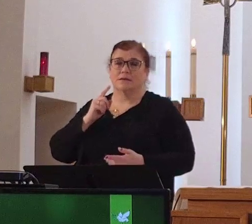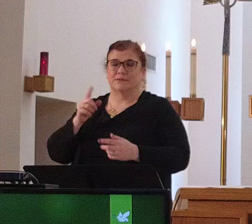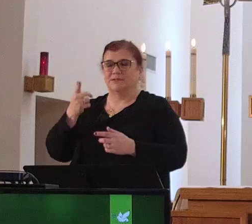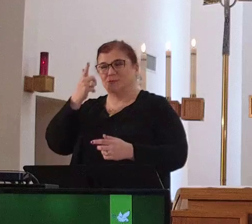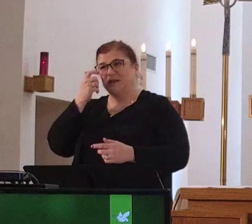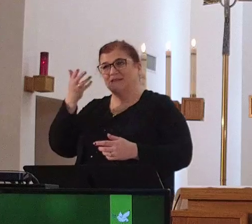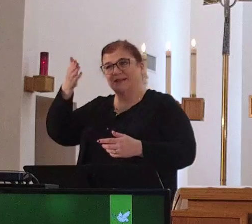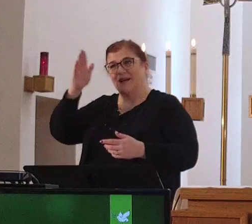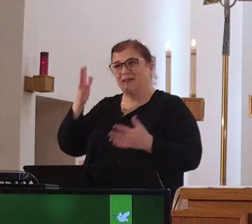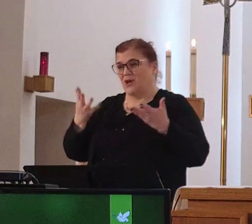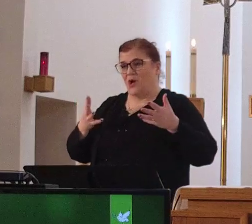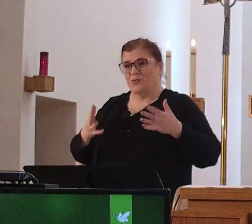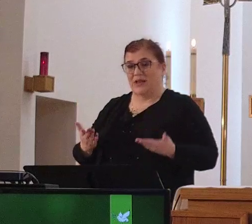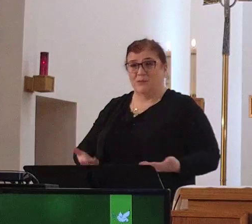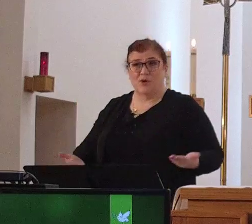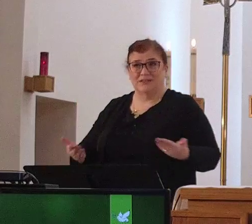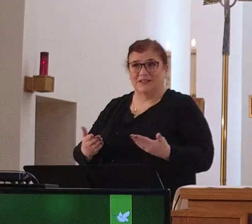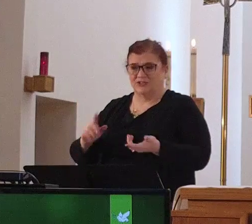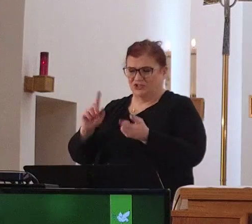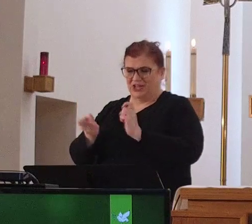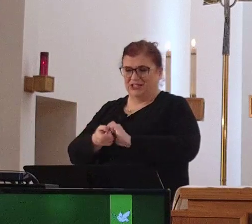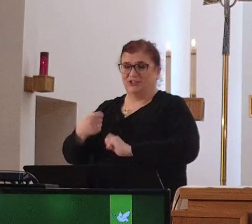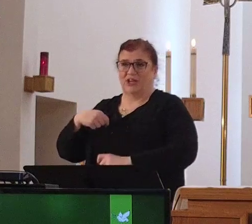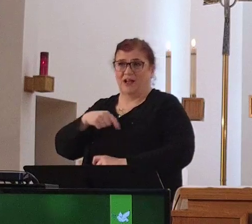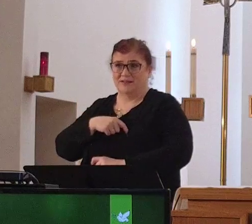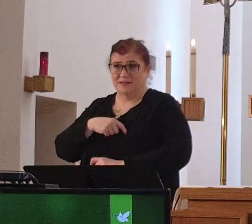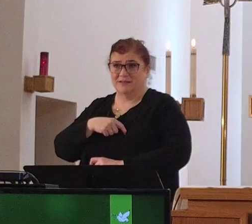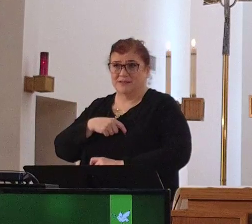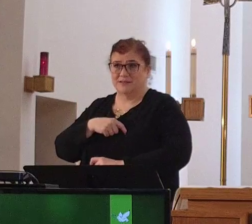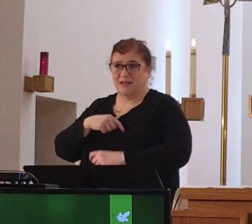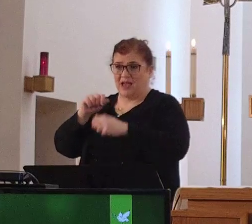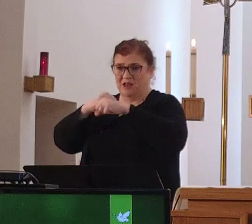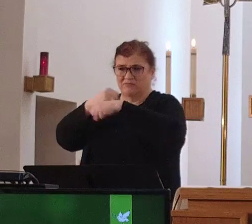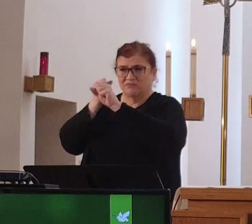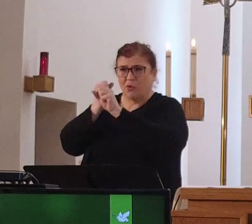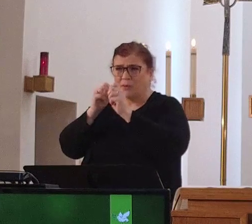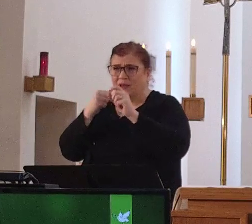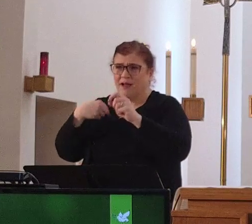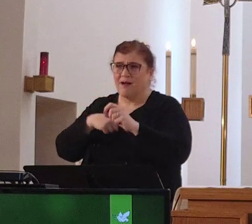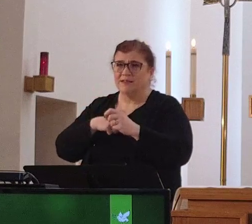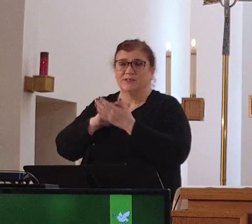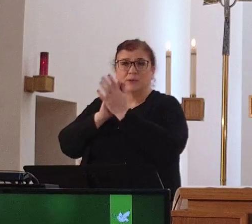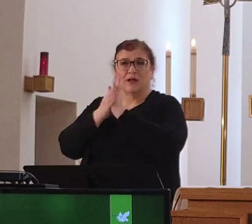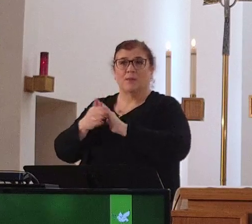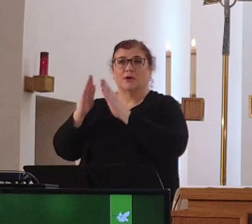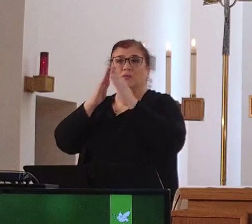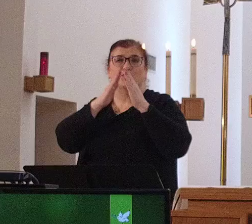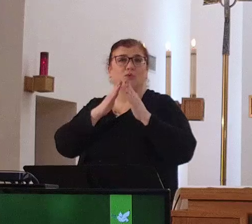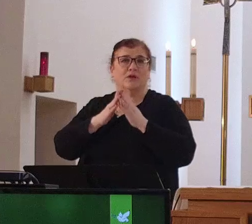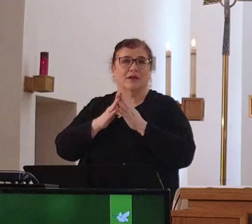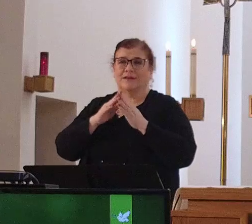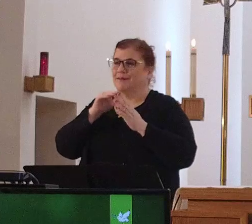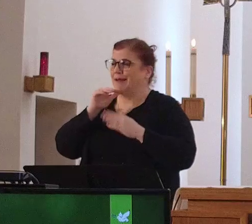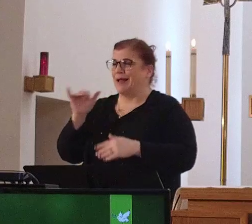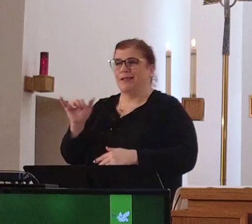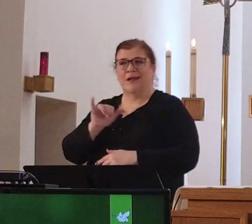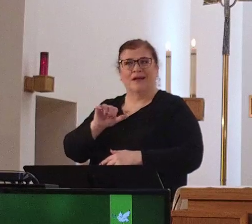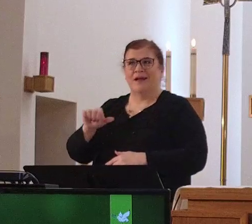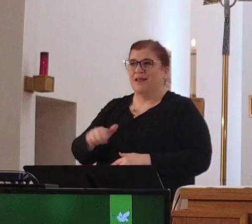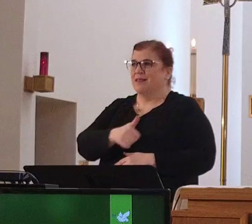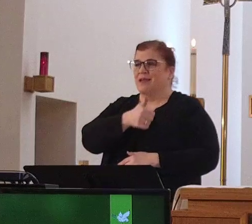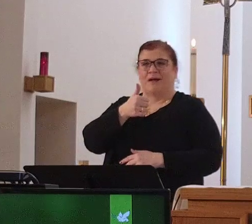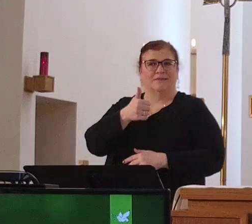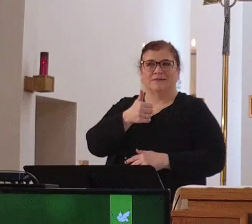already present, changing us and forming us into a community that is unlike